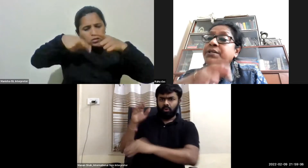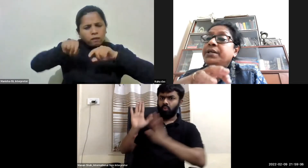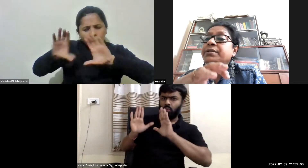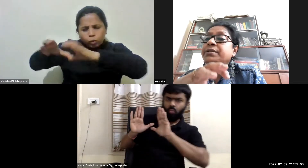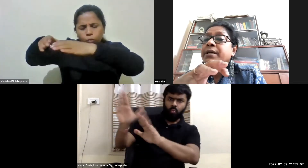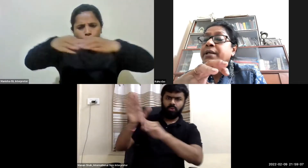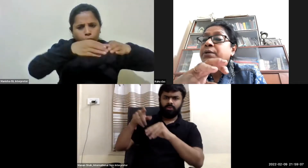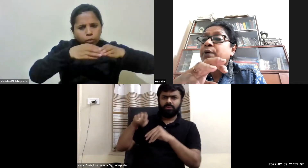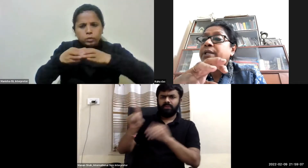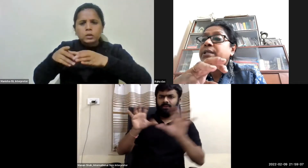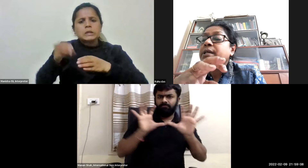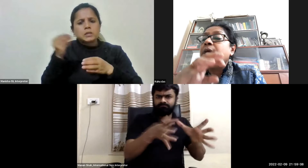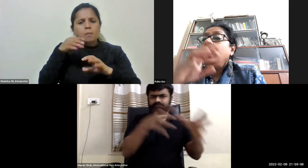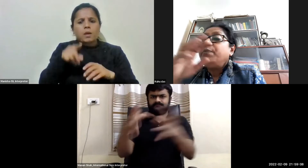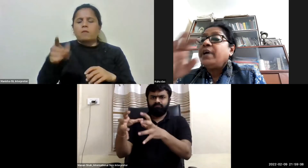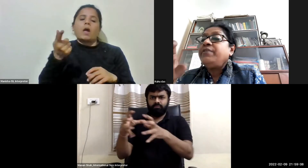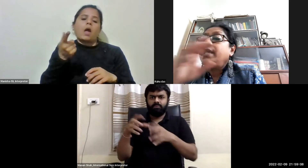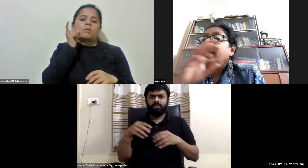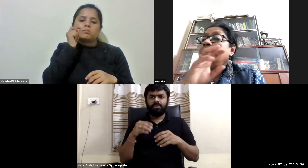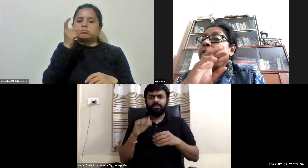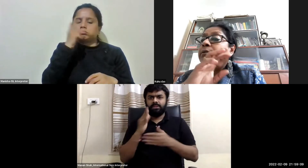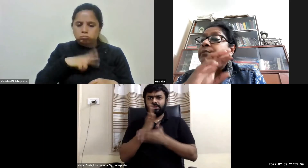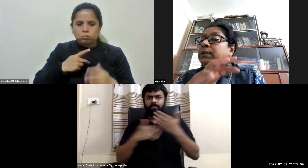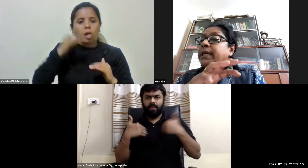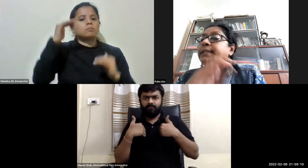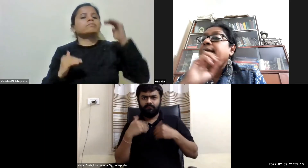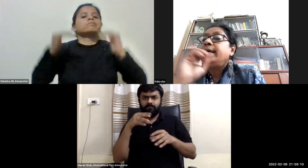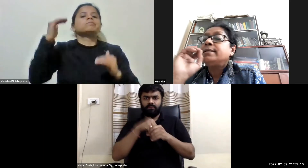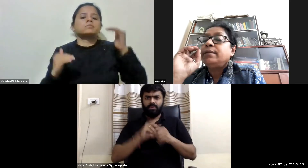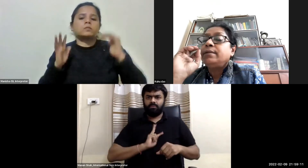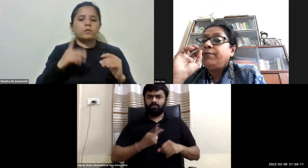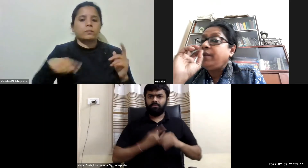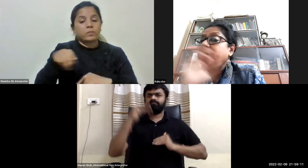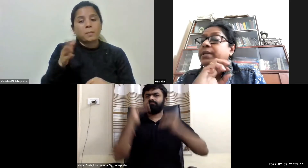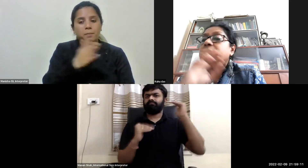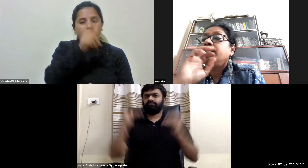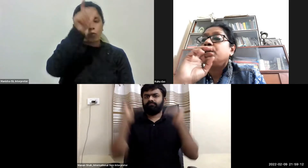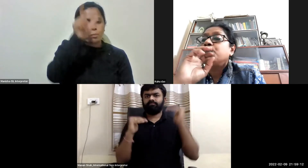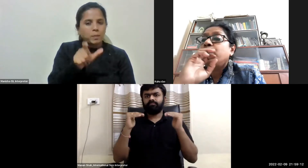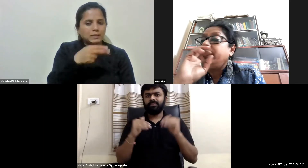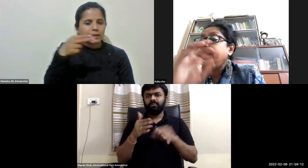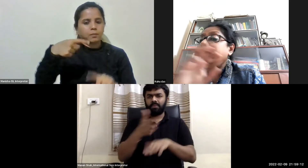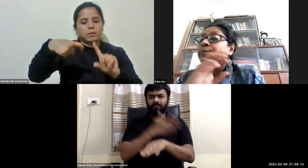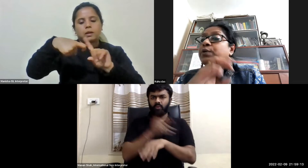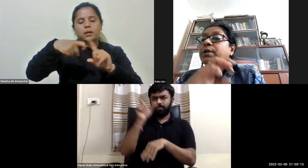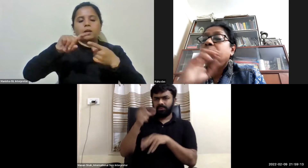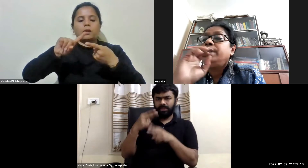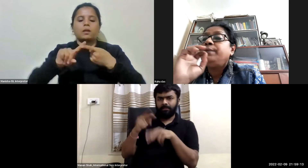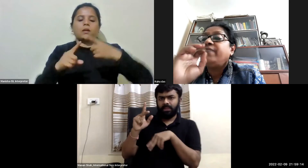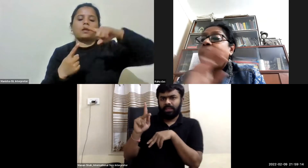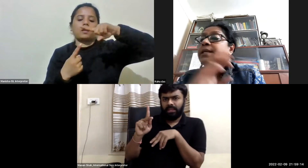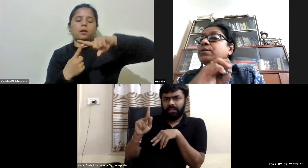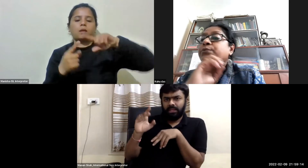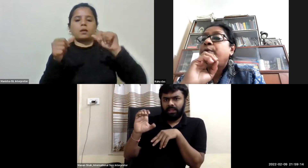are gender inequality. Praveen and Ketan has spoken in detail about